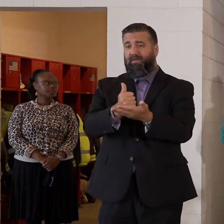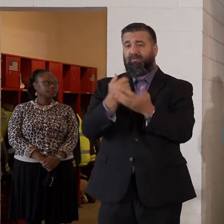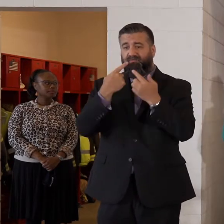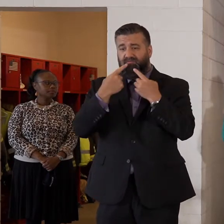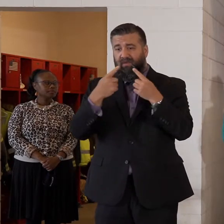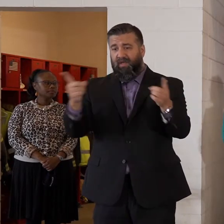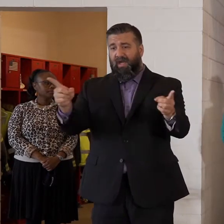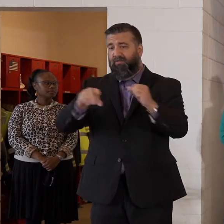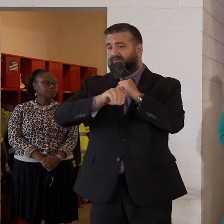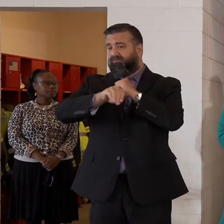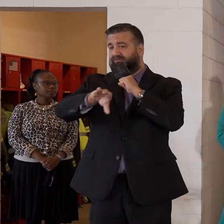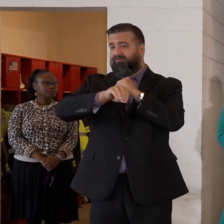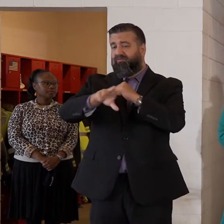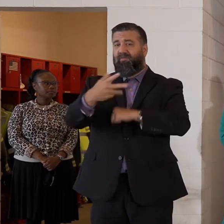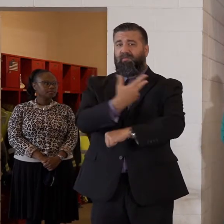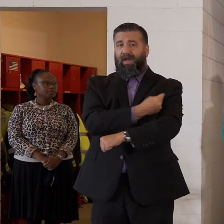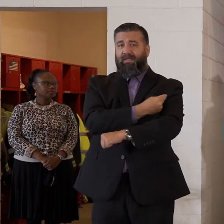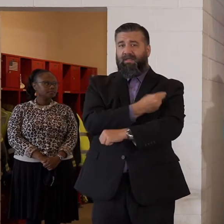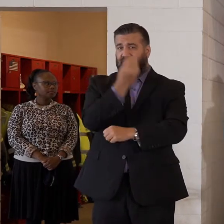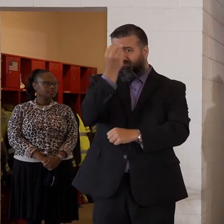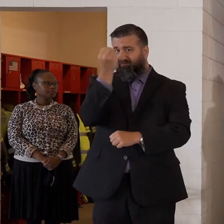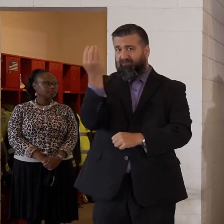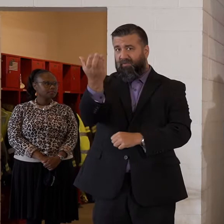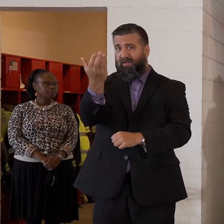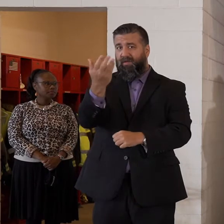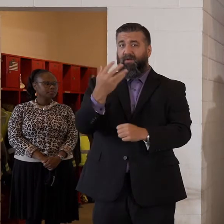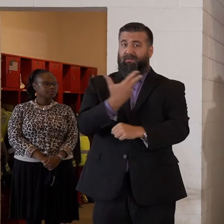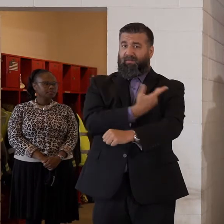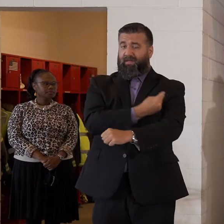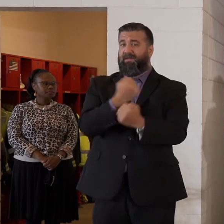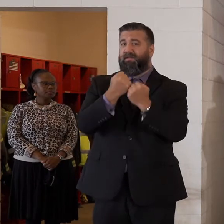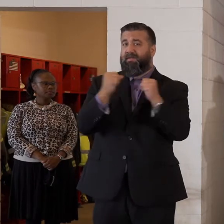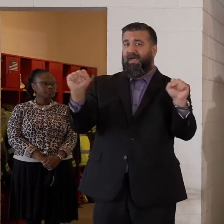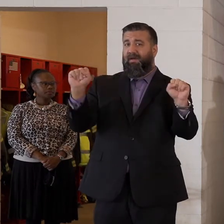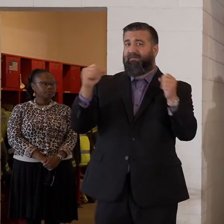vaccines are safe, effective, and free.